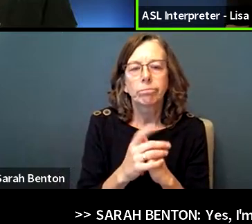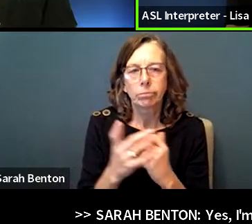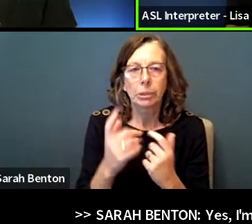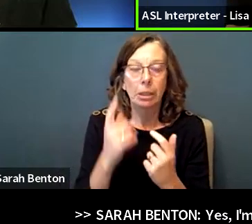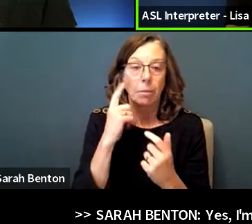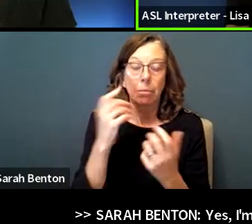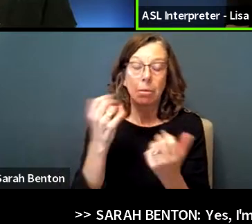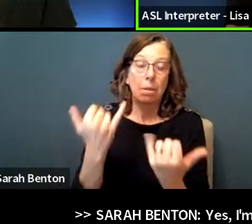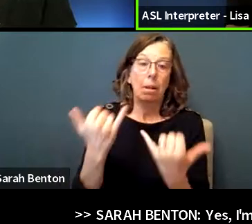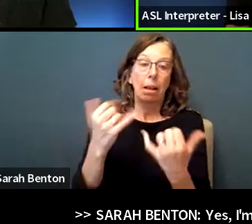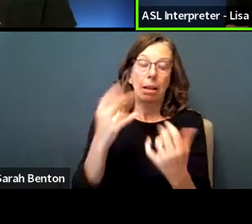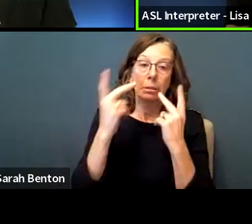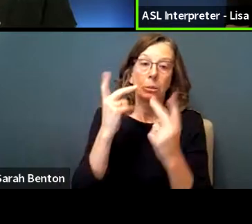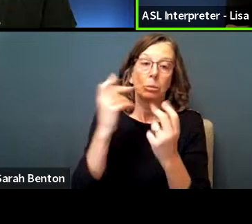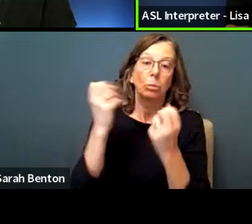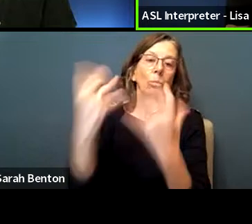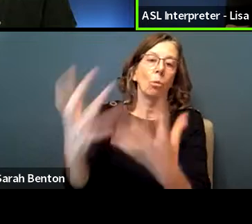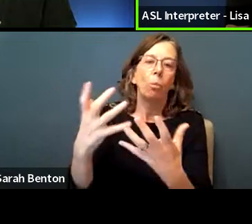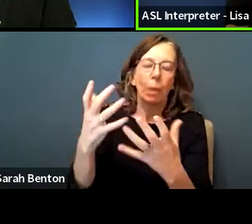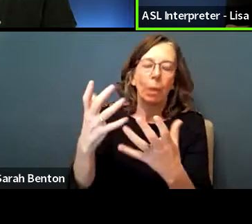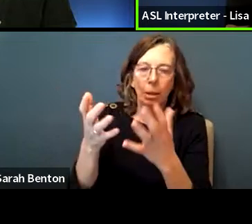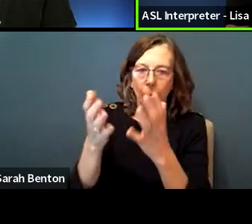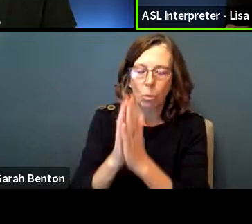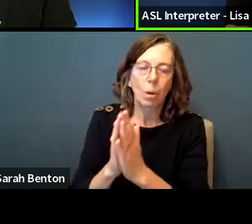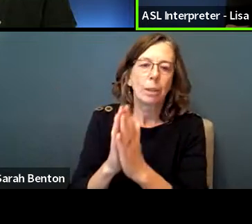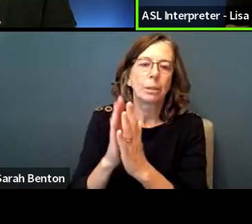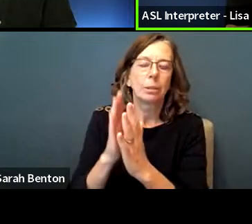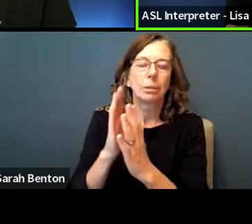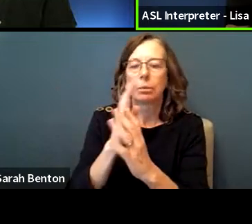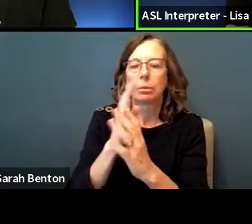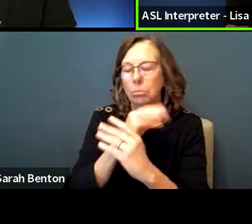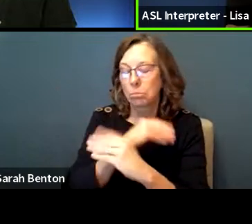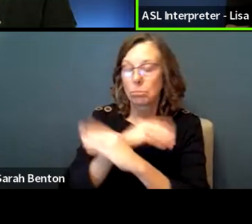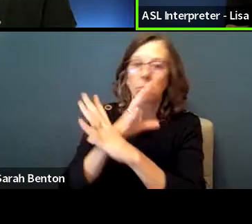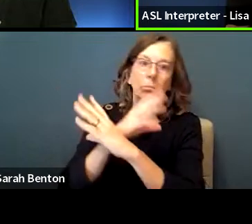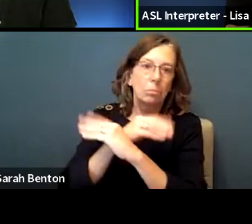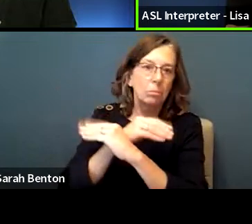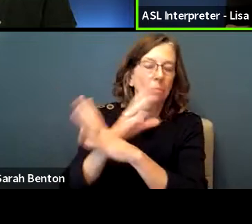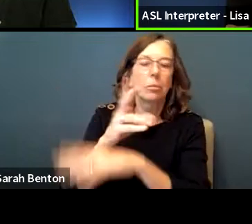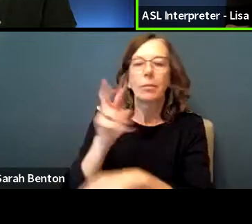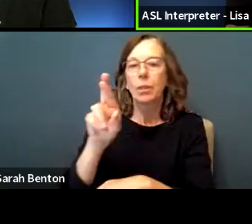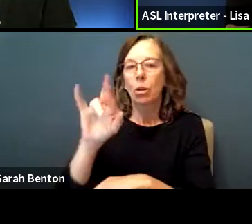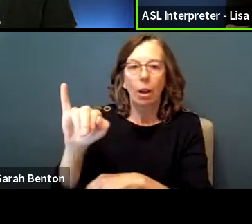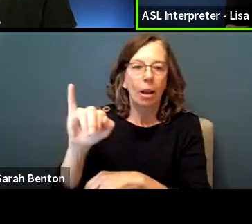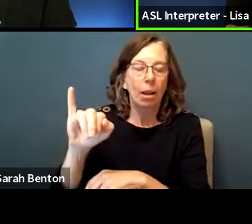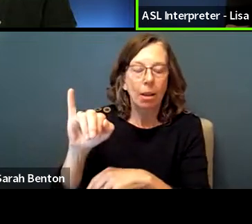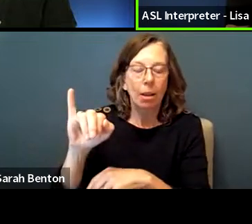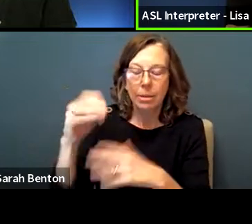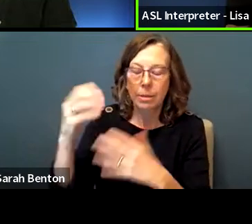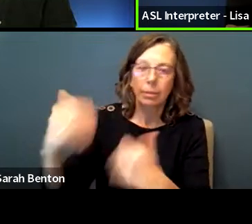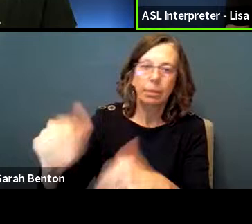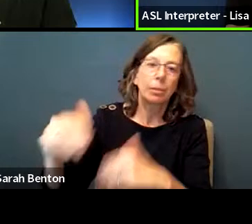requests. Because now I see so many requests for virtual meetings,